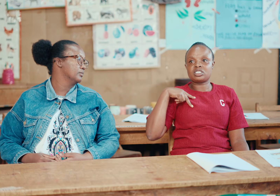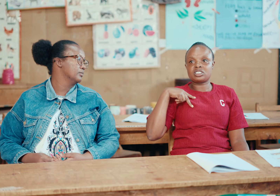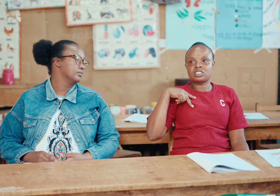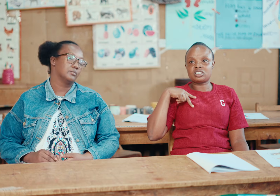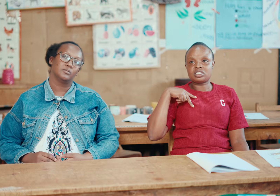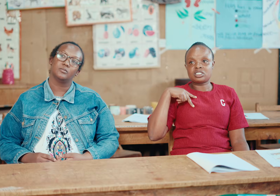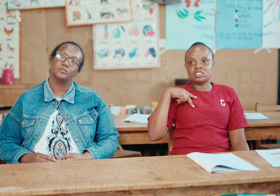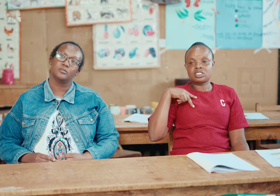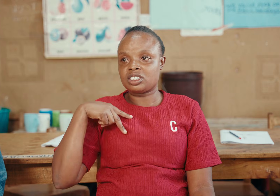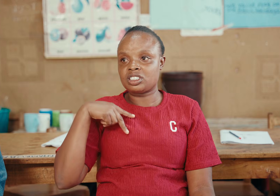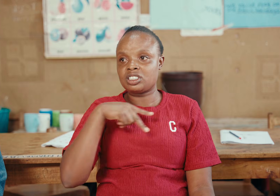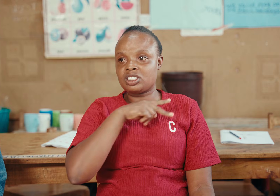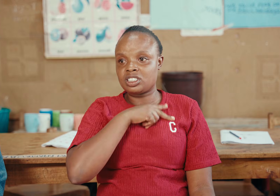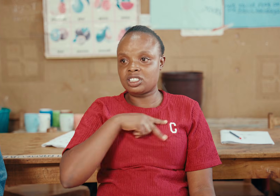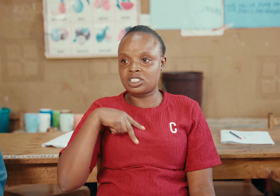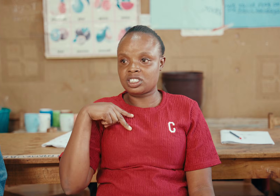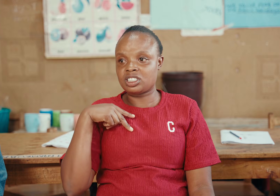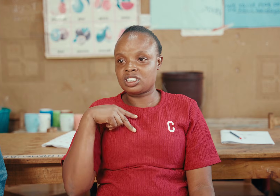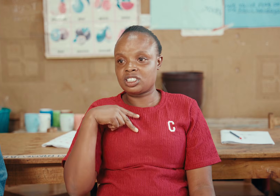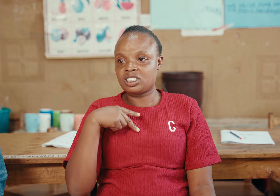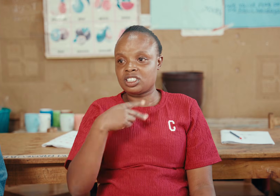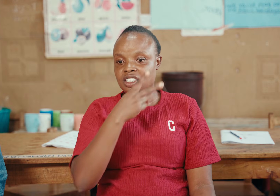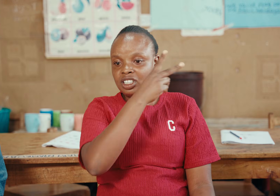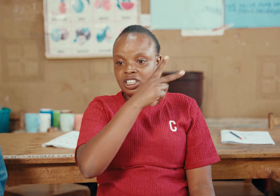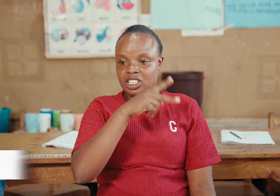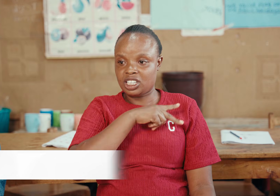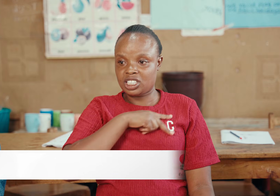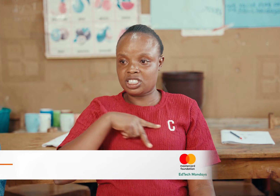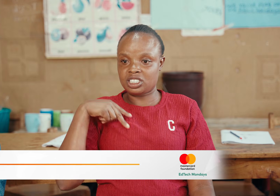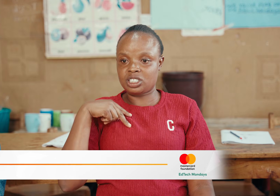I did my training at KISE, Kenya Institute of Special Education,